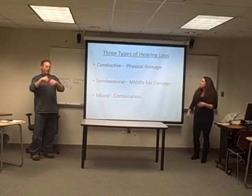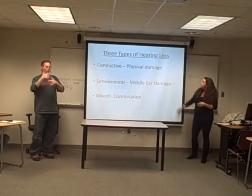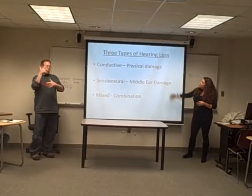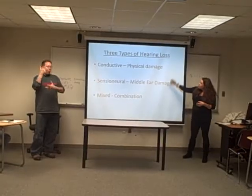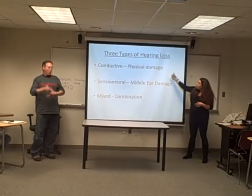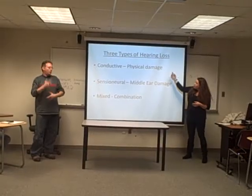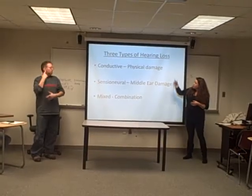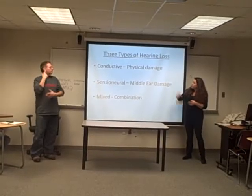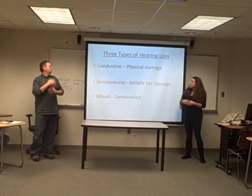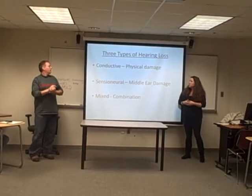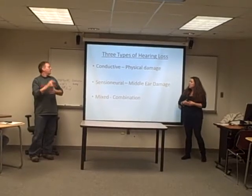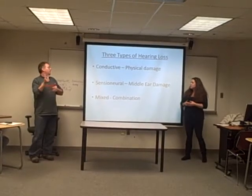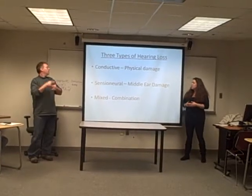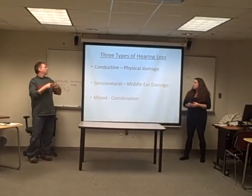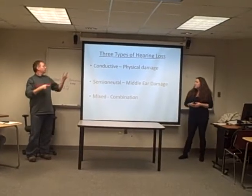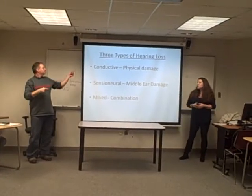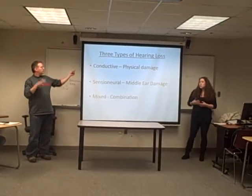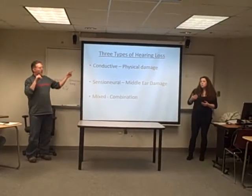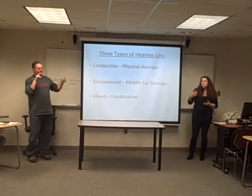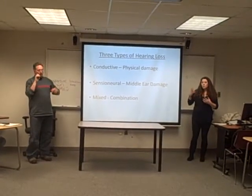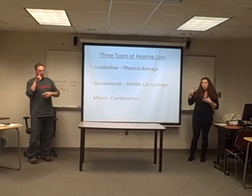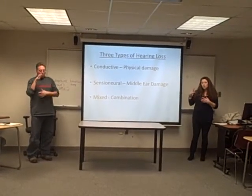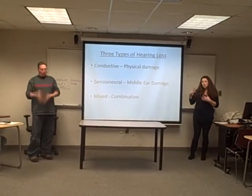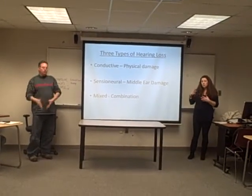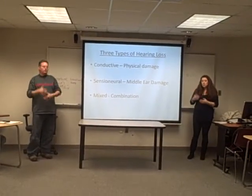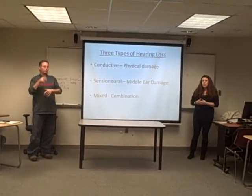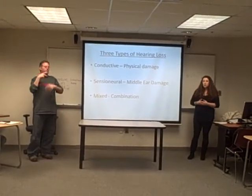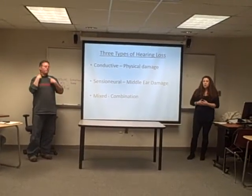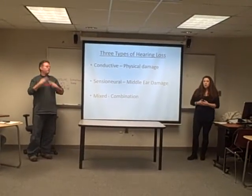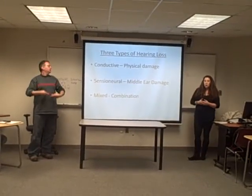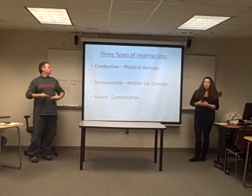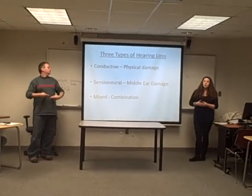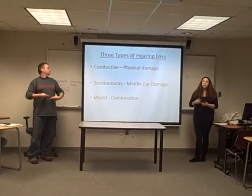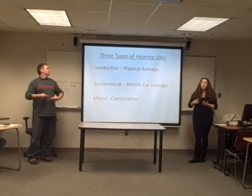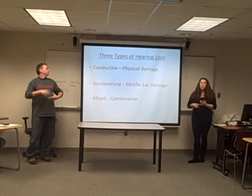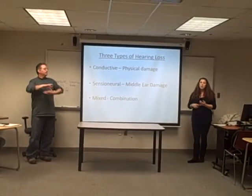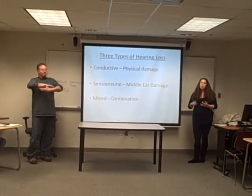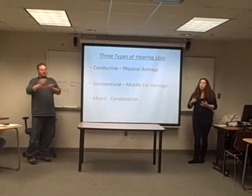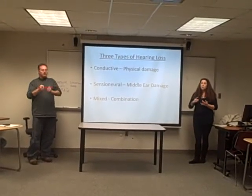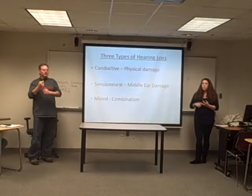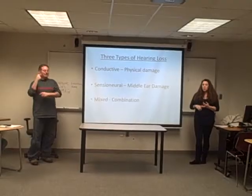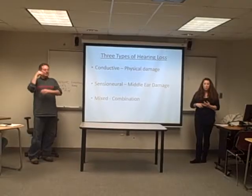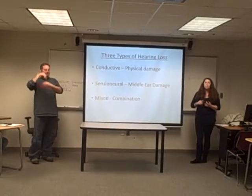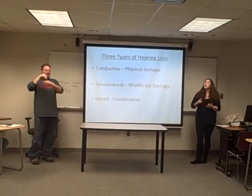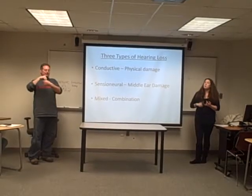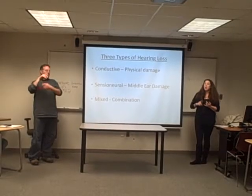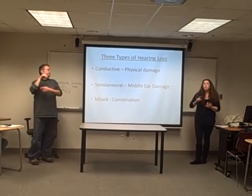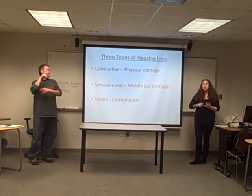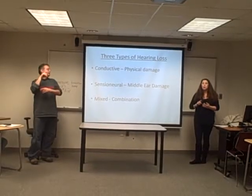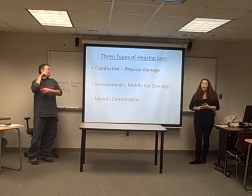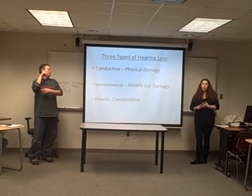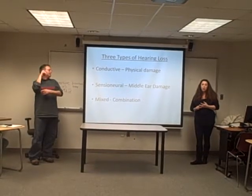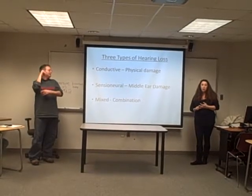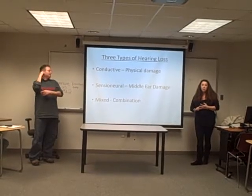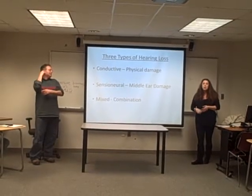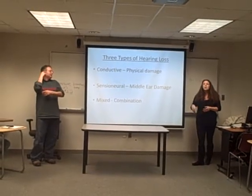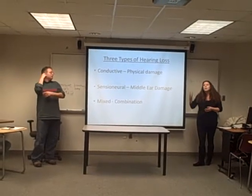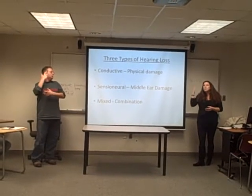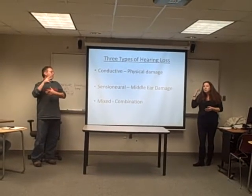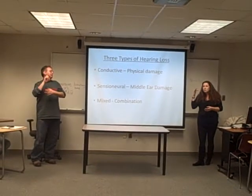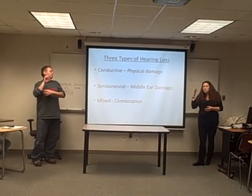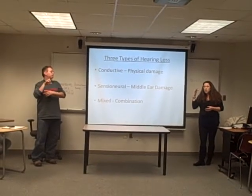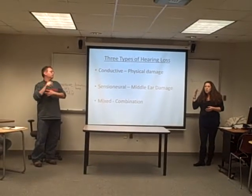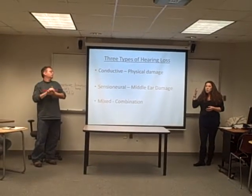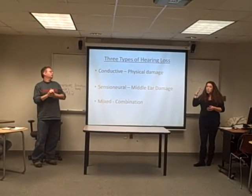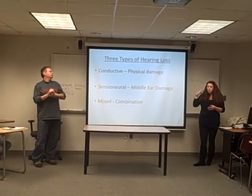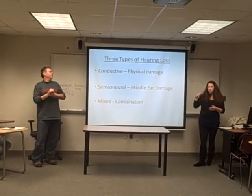loss. So the first one, conductive hearing loss, is more of a physical damage to the inner or outer ear. It